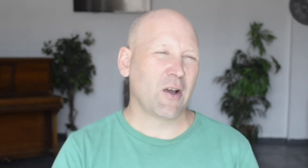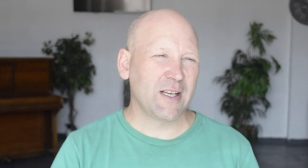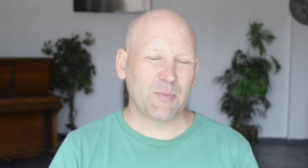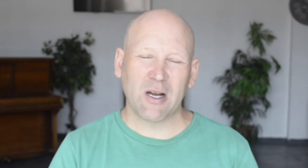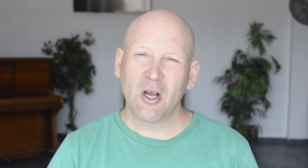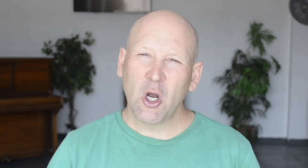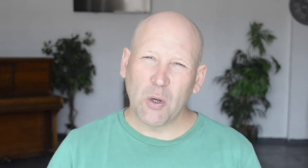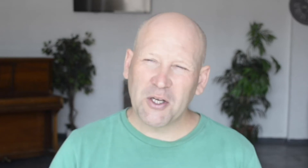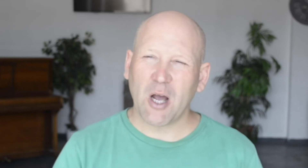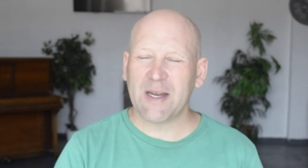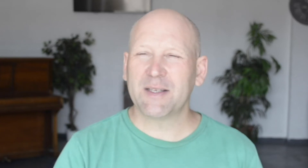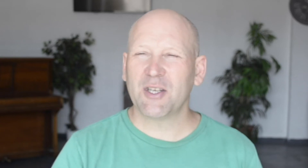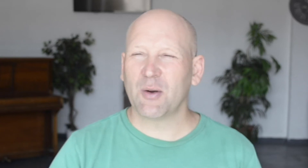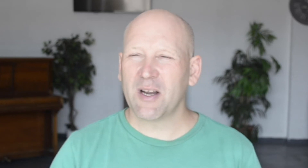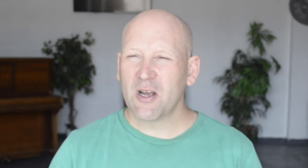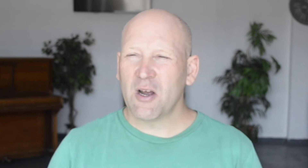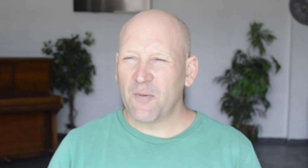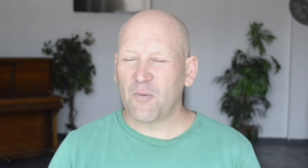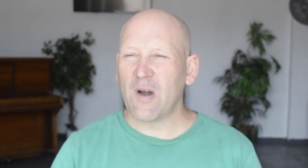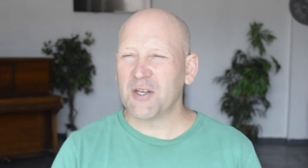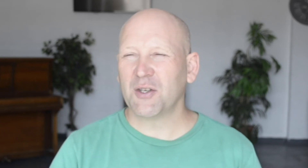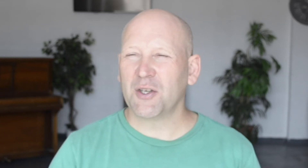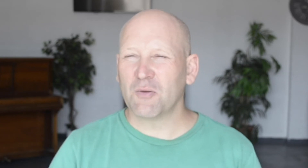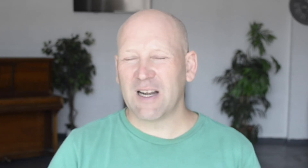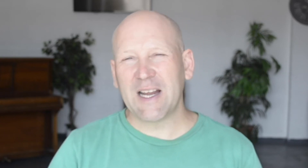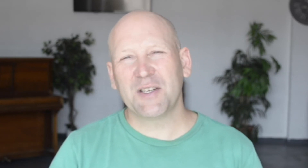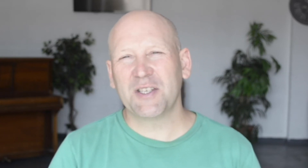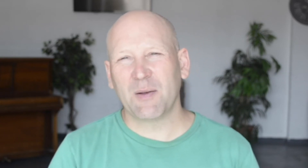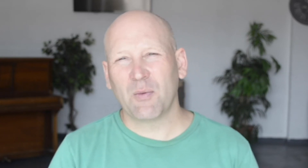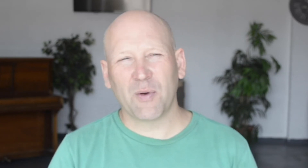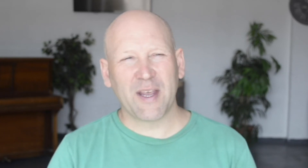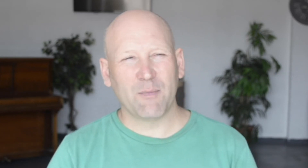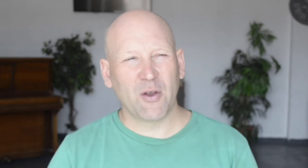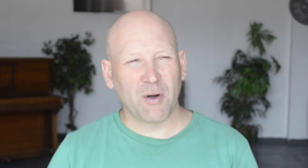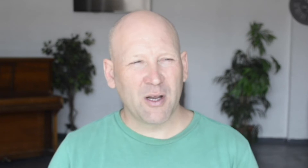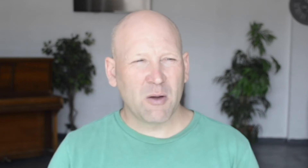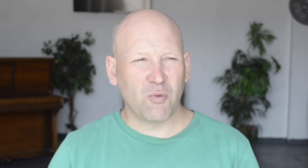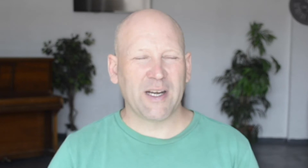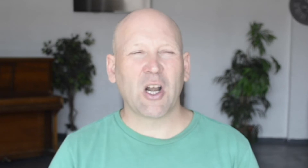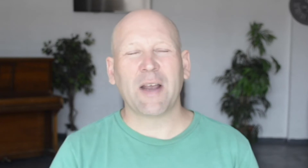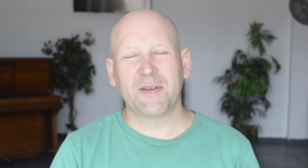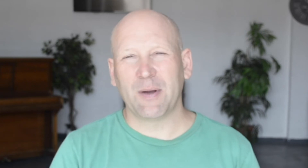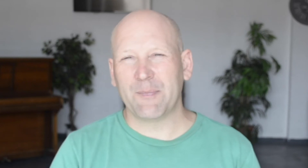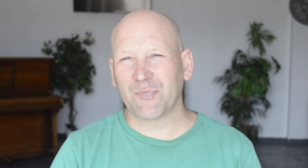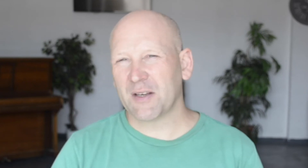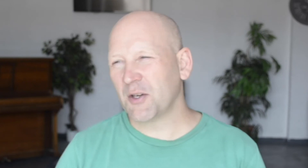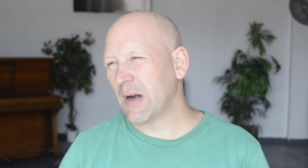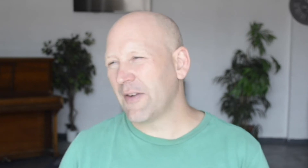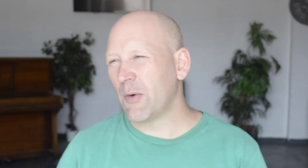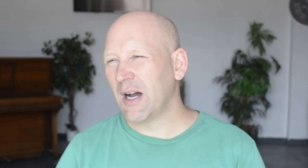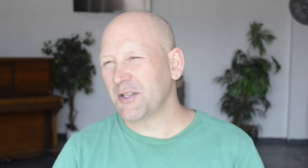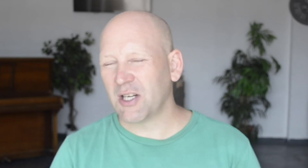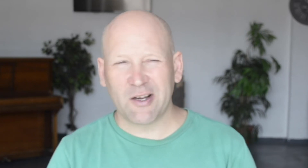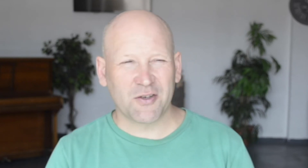that the Holy Spirit would come into you and freshen your relationship with him, that would bring life to it. So